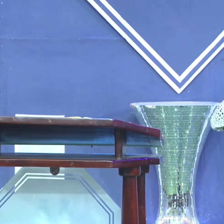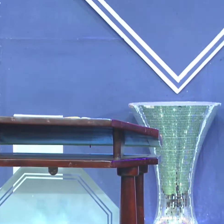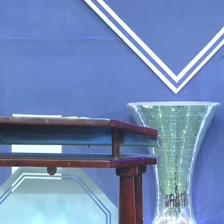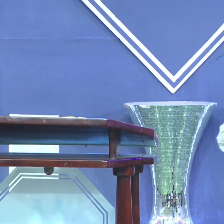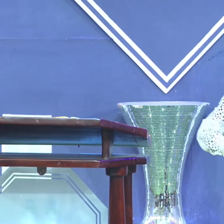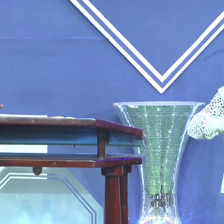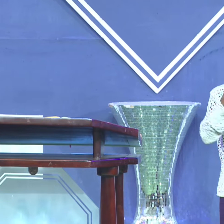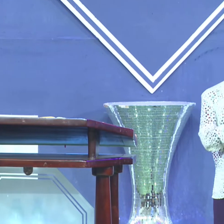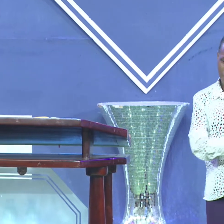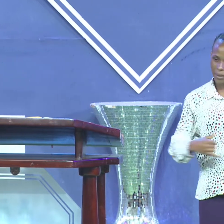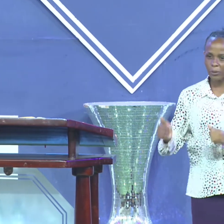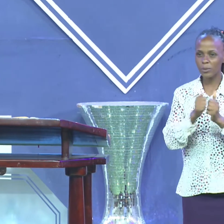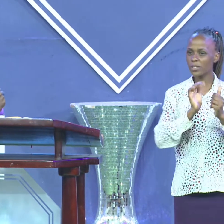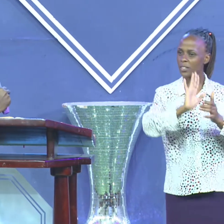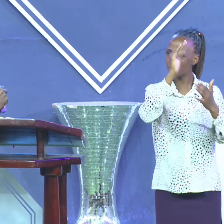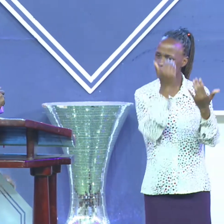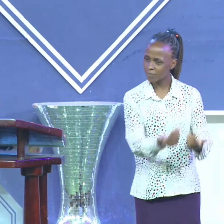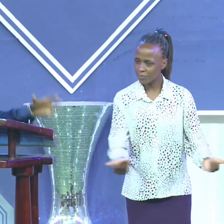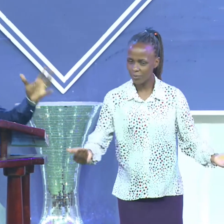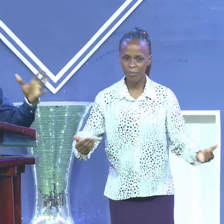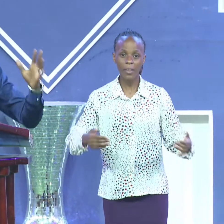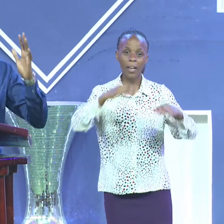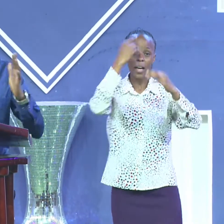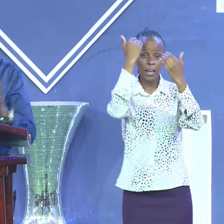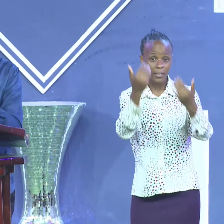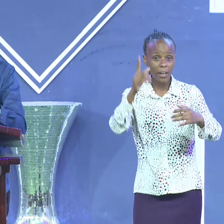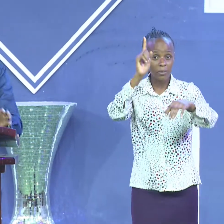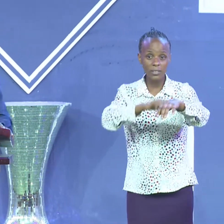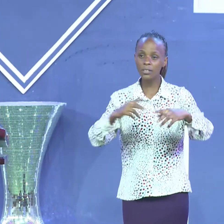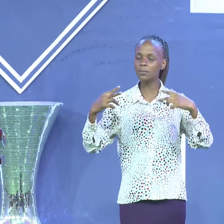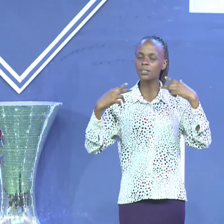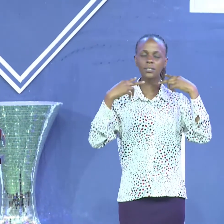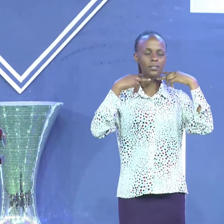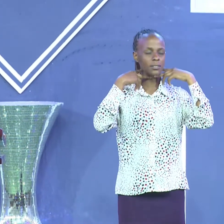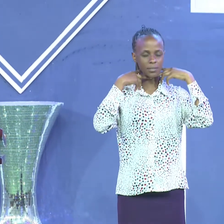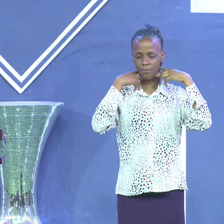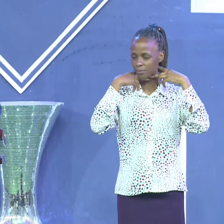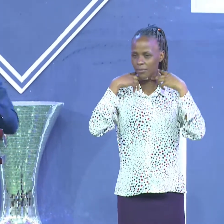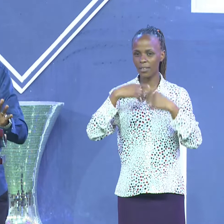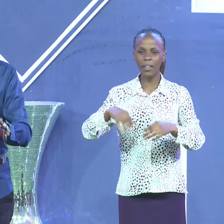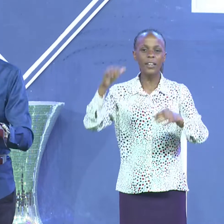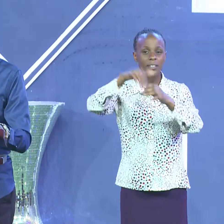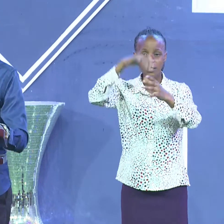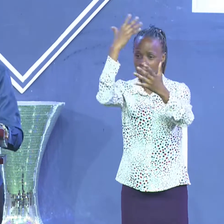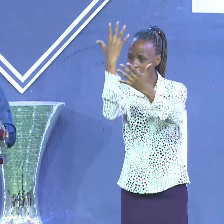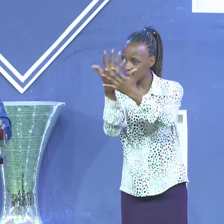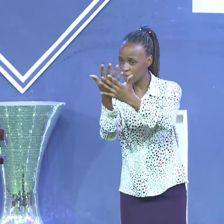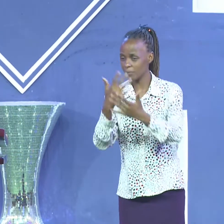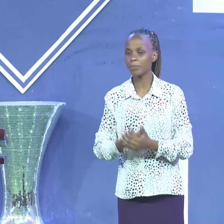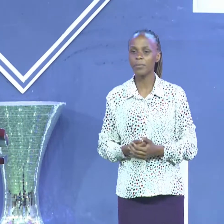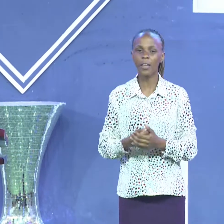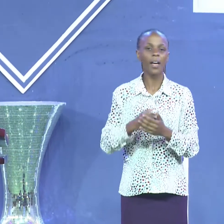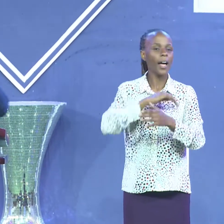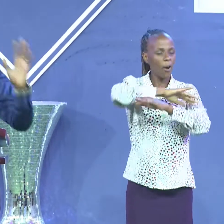good life. He plays with his children. At this time he's been captured. He's in